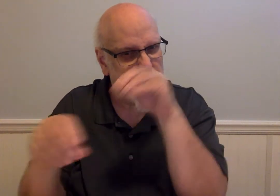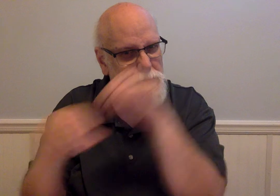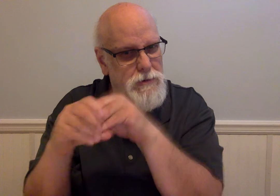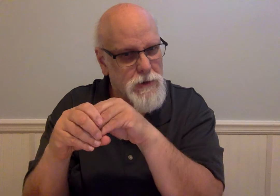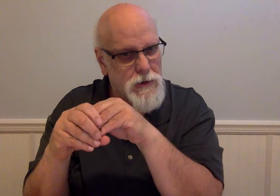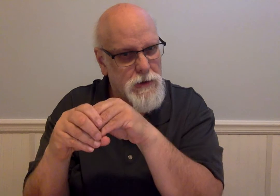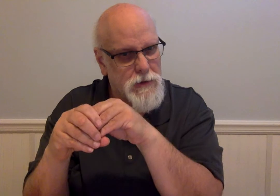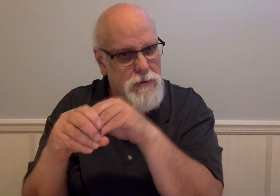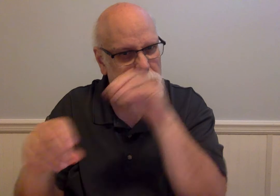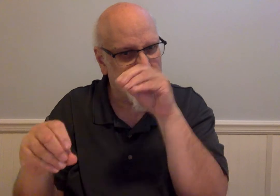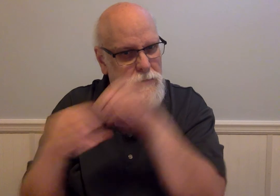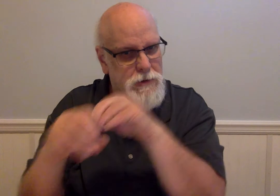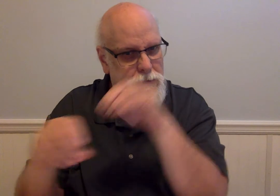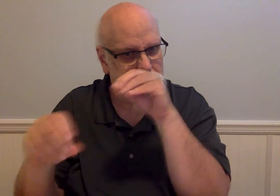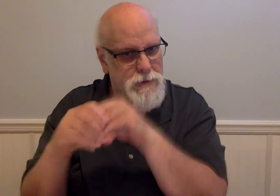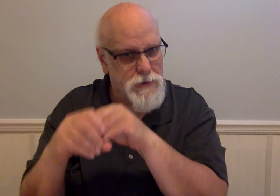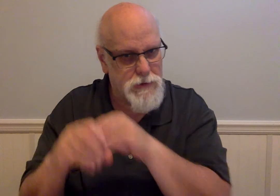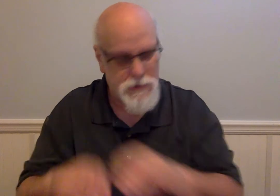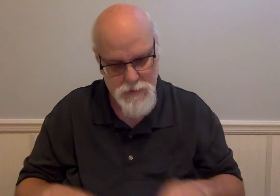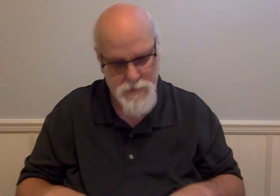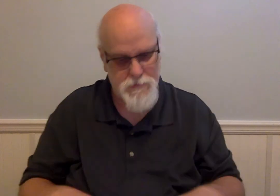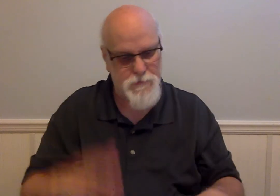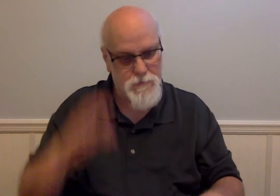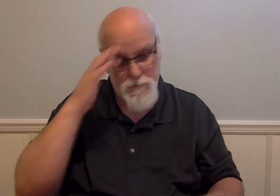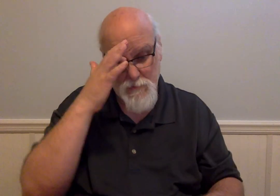of a double tapping inside.